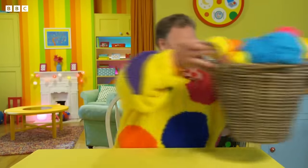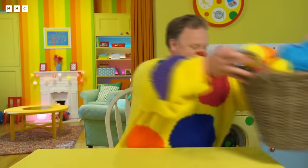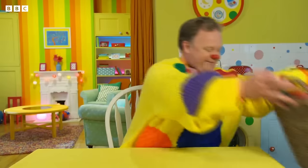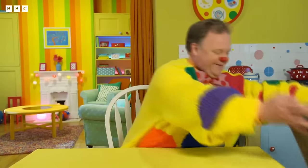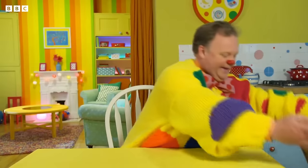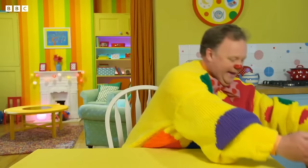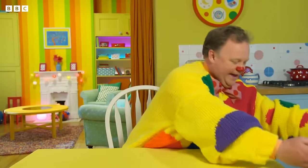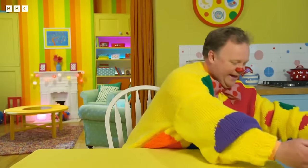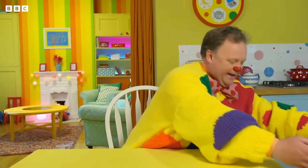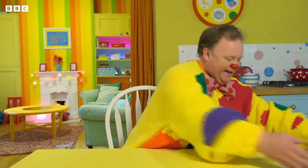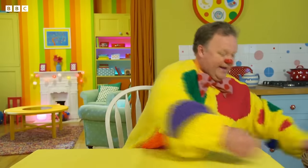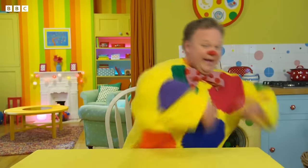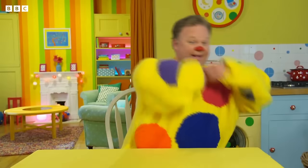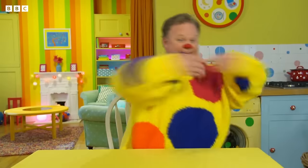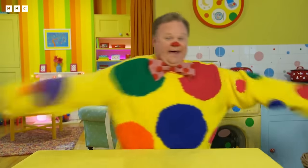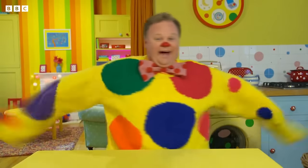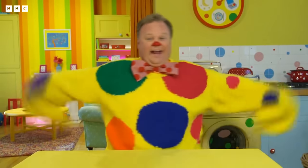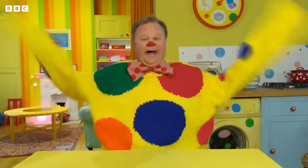Yes! Yeah. Ta-da!